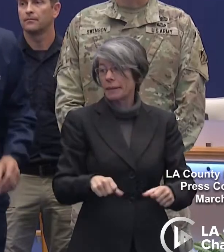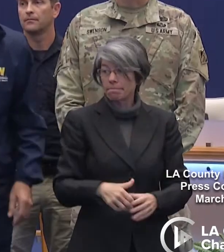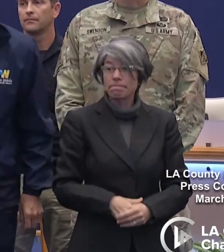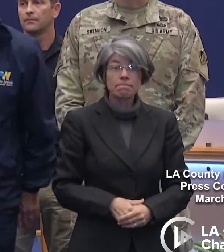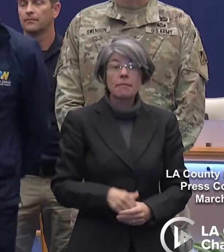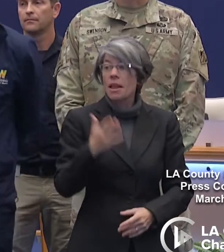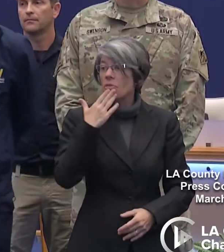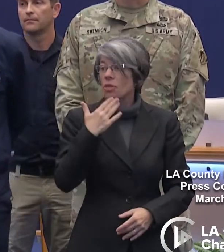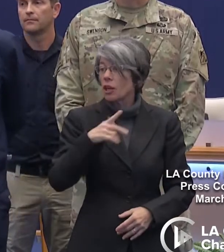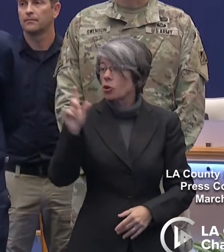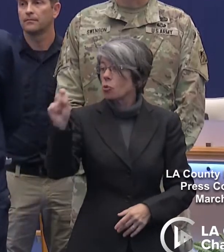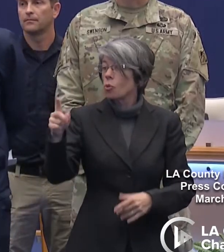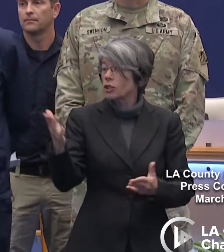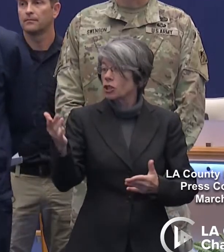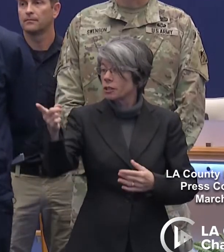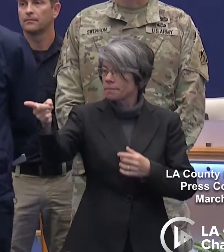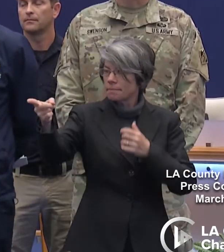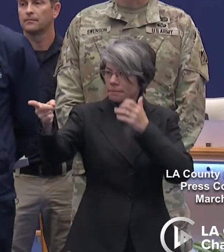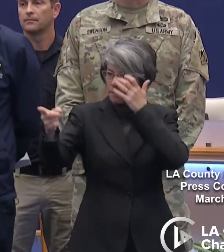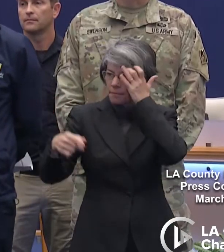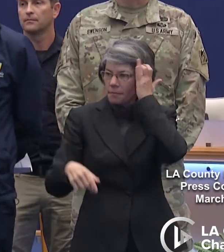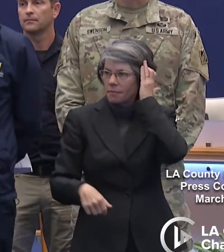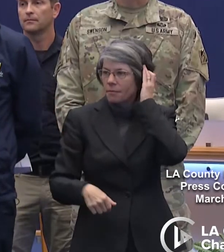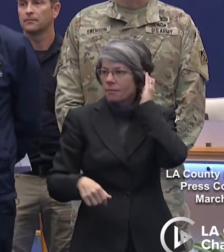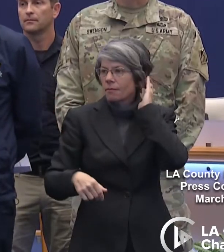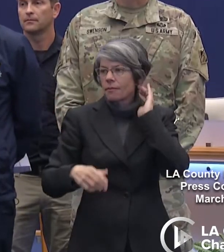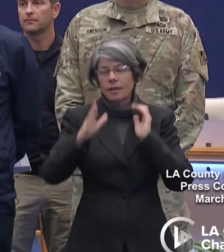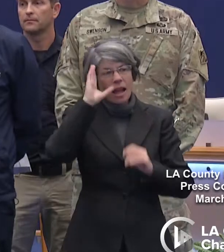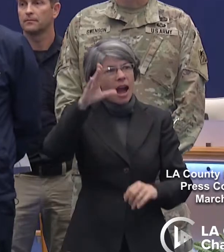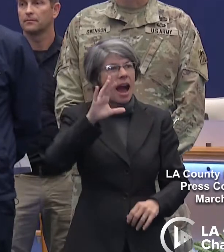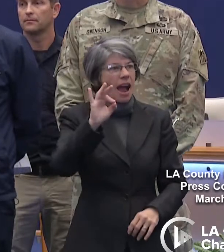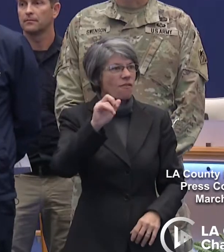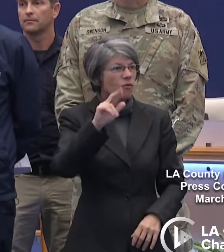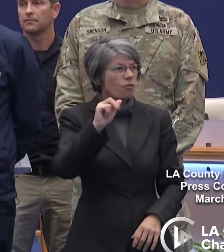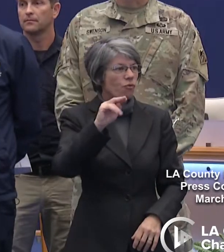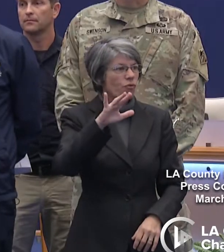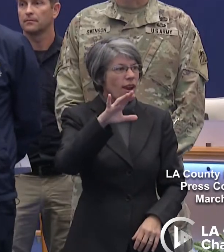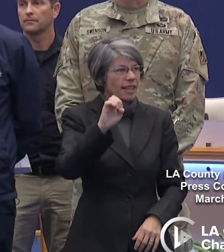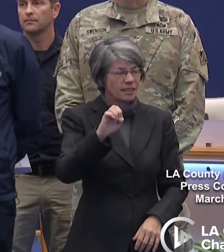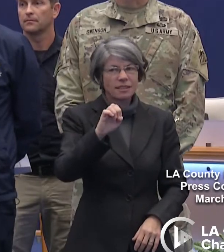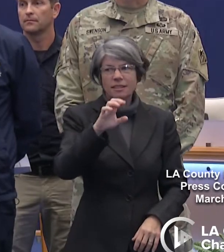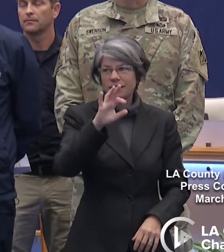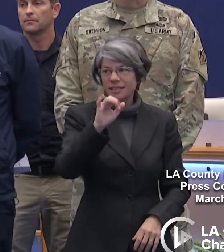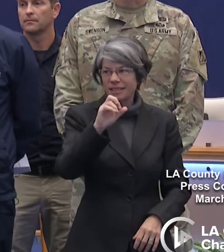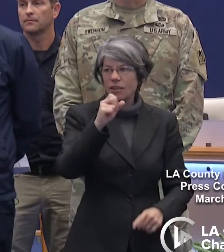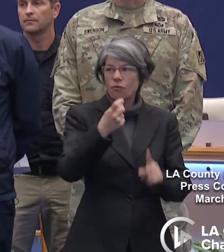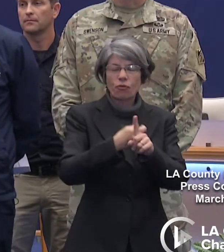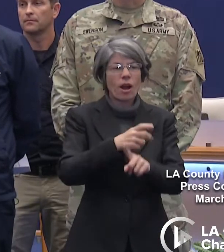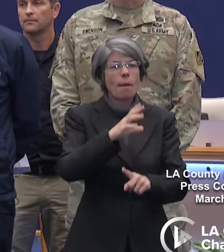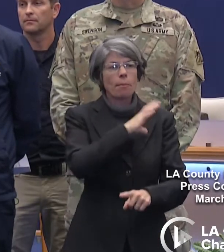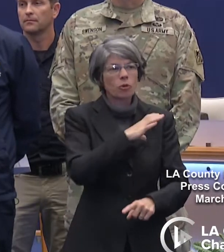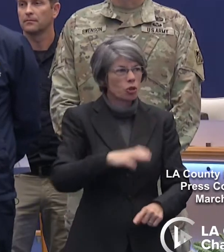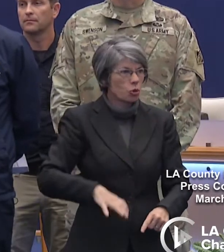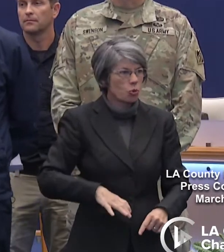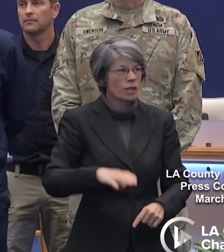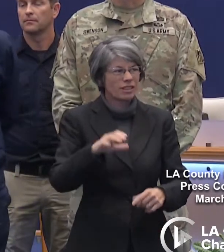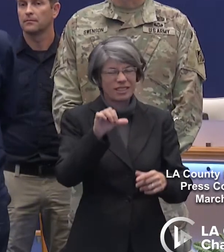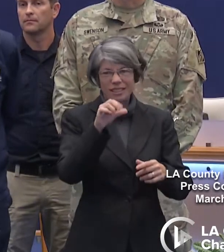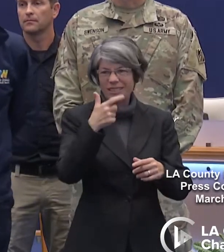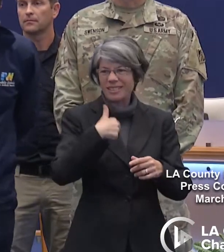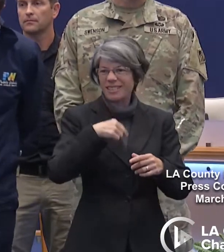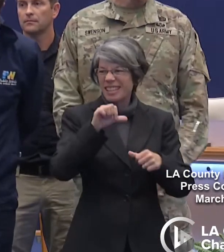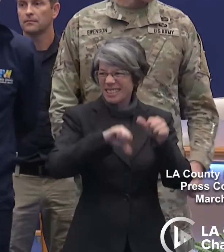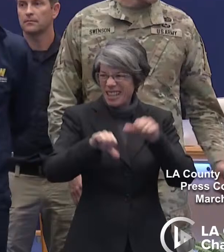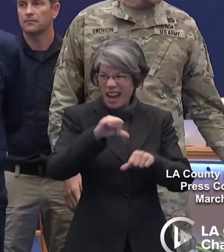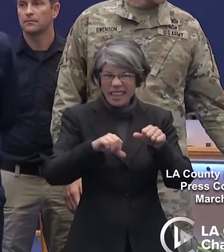Thank you. Let's see, right here in the middle. Hi, Francine Kiefer, the Christian Science Monitor. This is for Colonel Swenson.